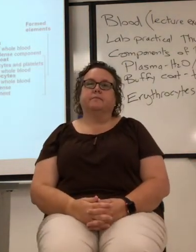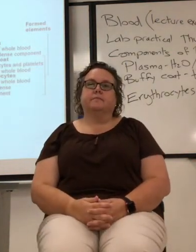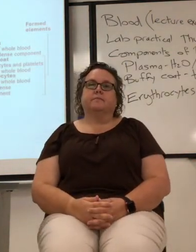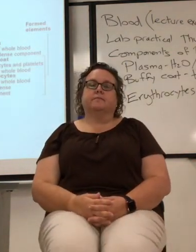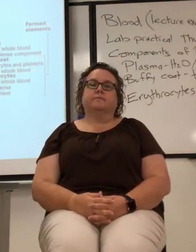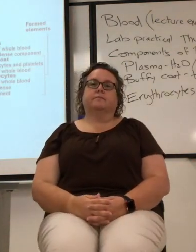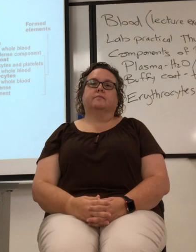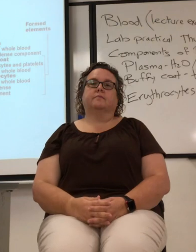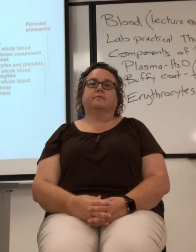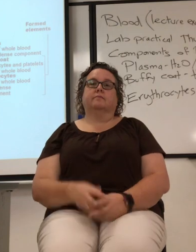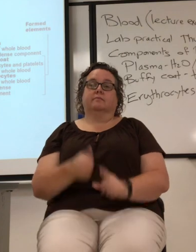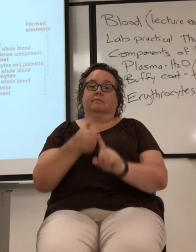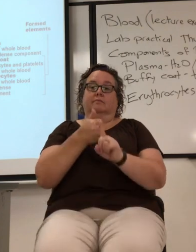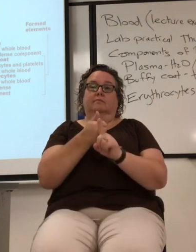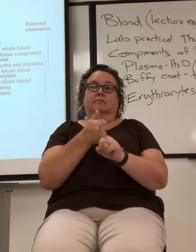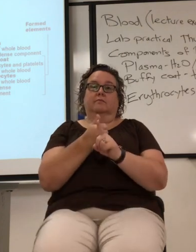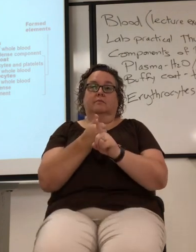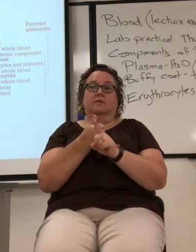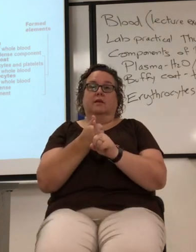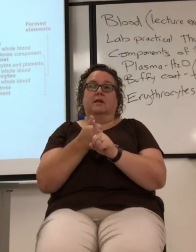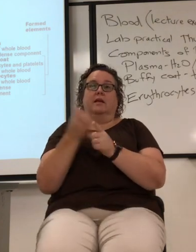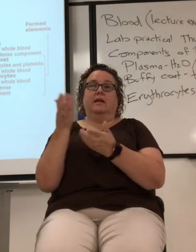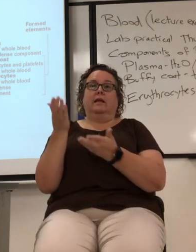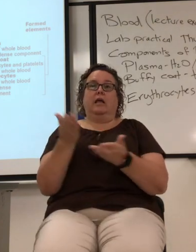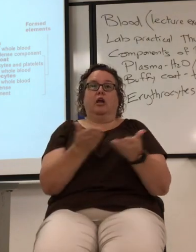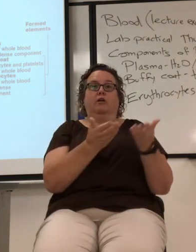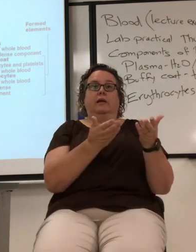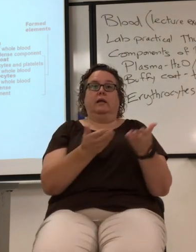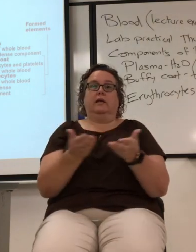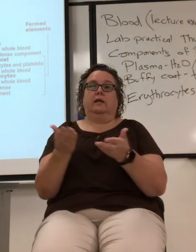they carry bind